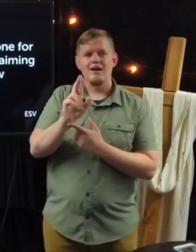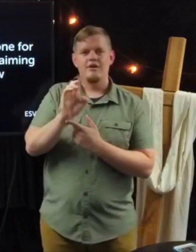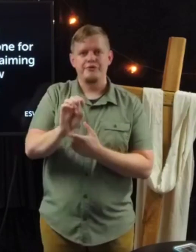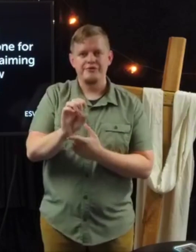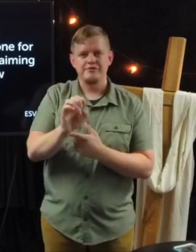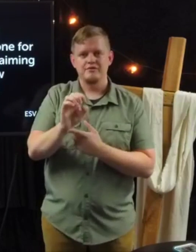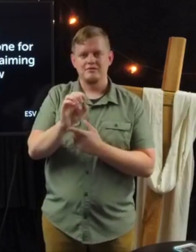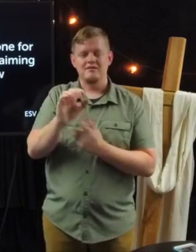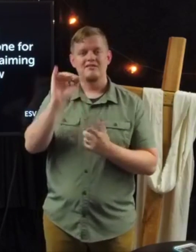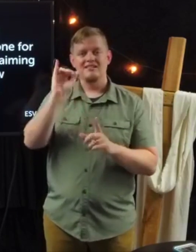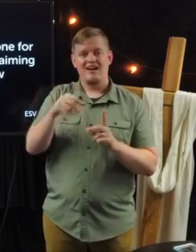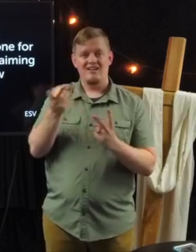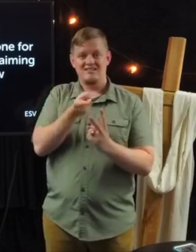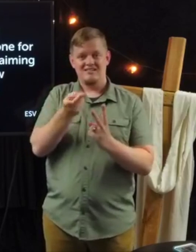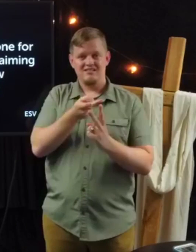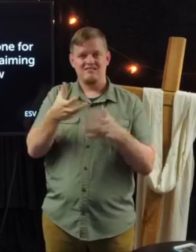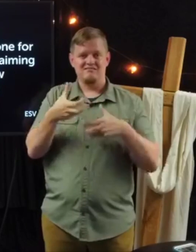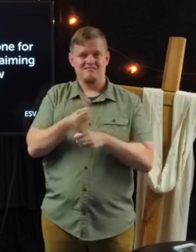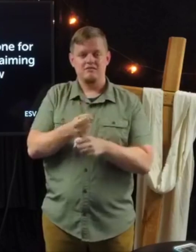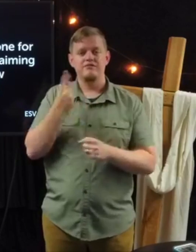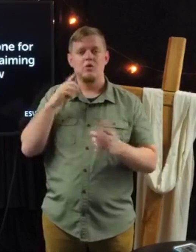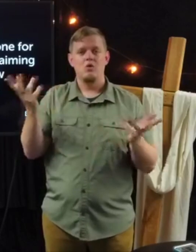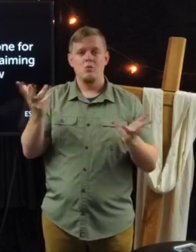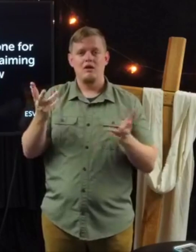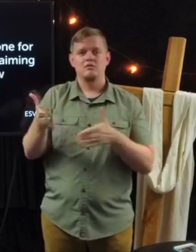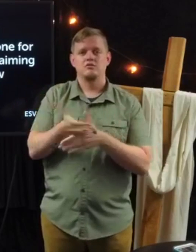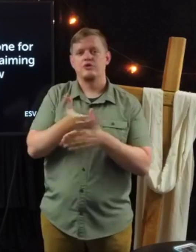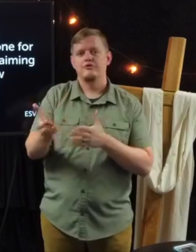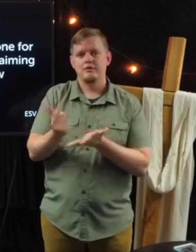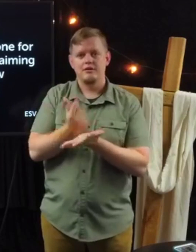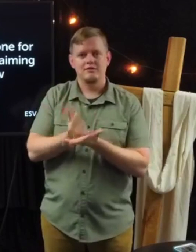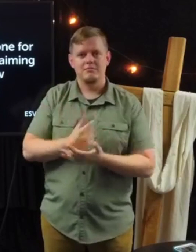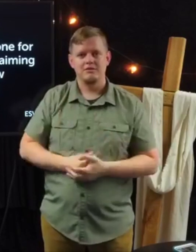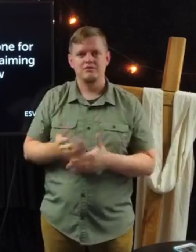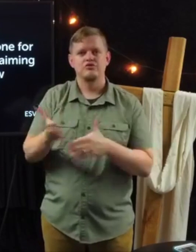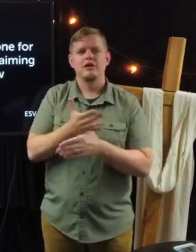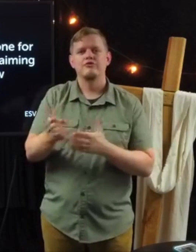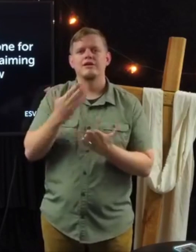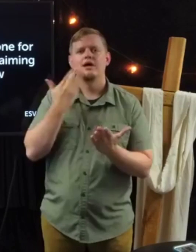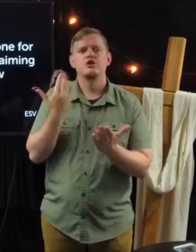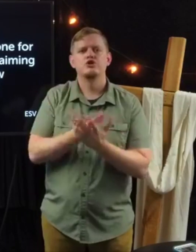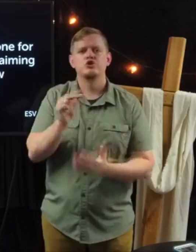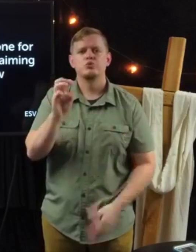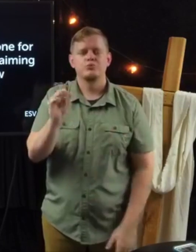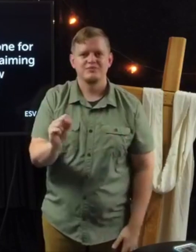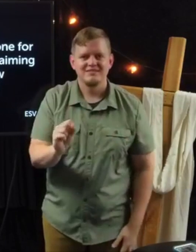And then it says here the word declare. The word declare and proclaiming. Those two words are both summary words for sharing the gospel, the good